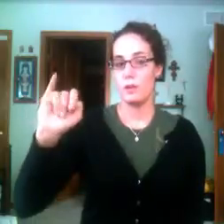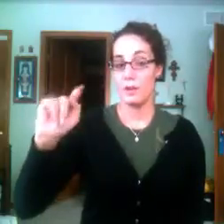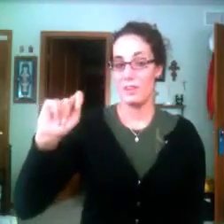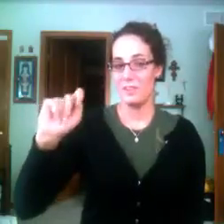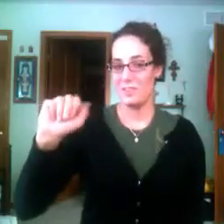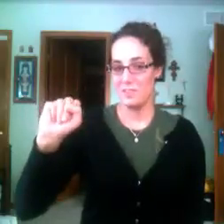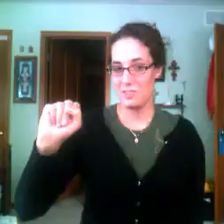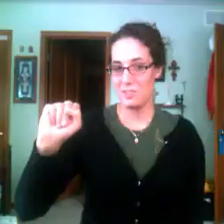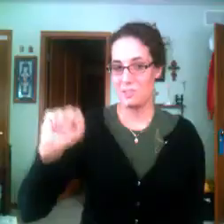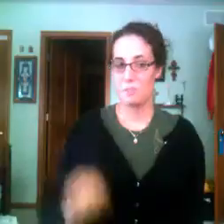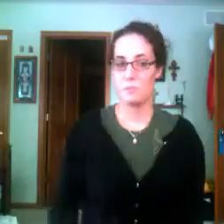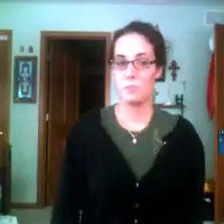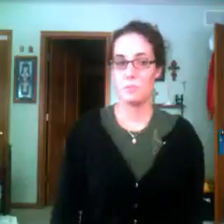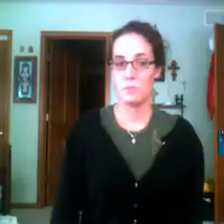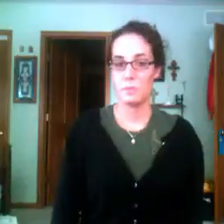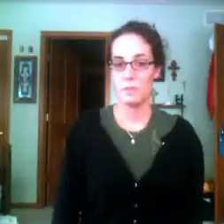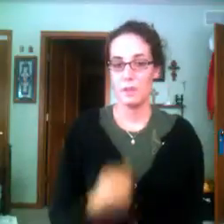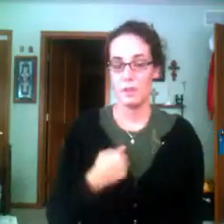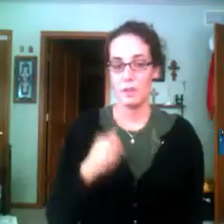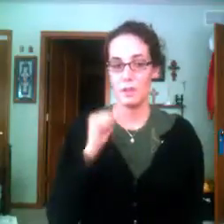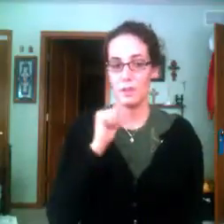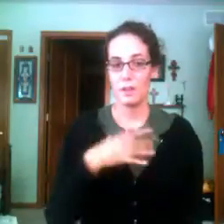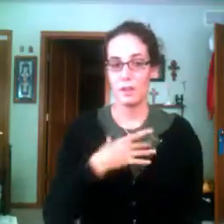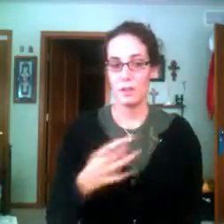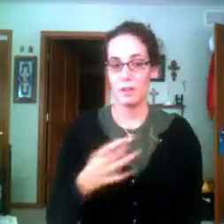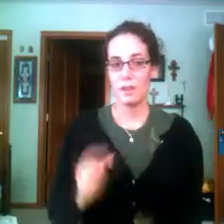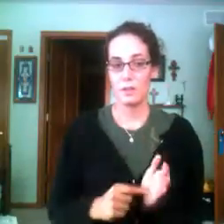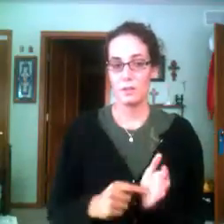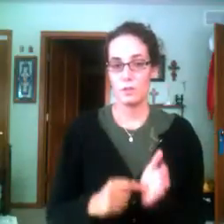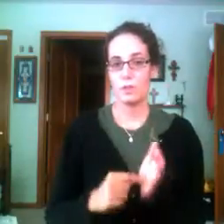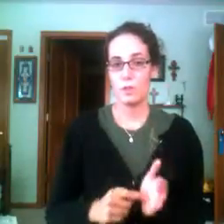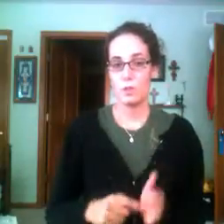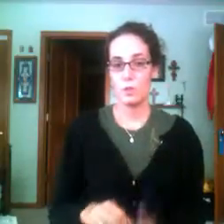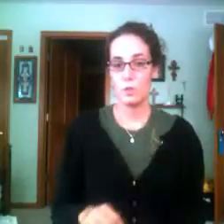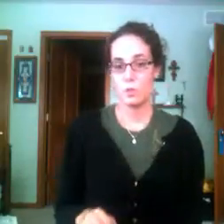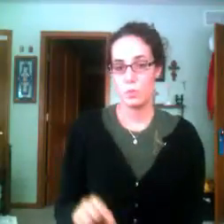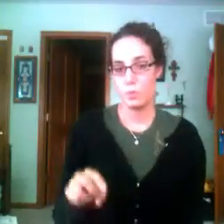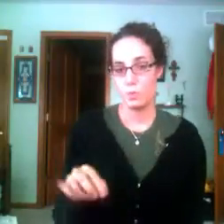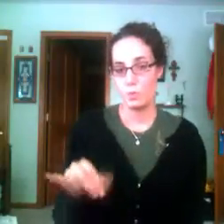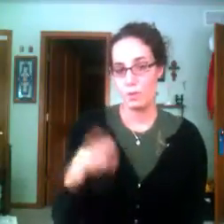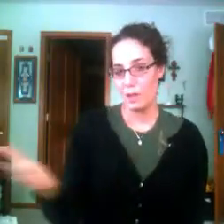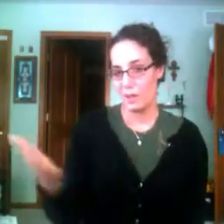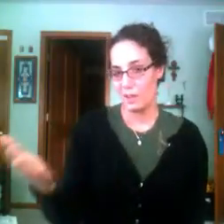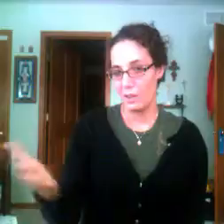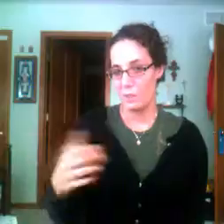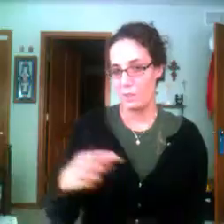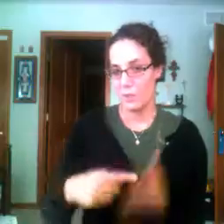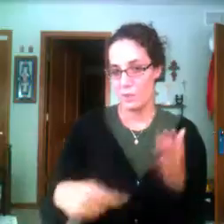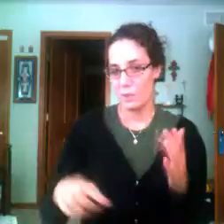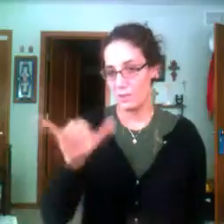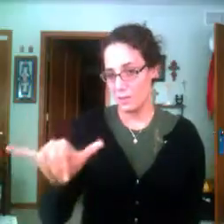this point right here. Well, what is that? Well, it looks like we split this up in 3